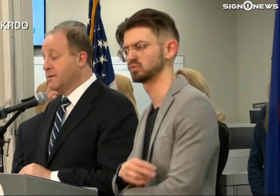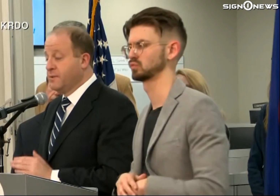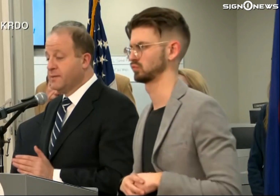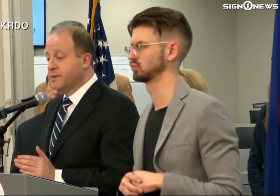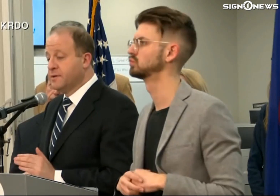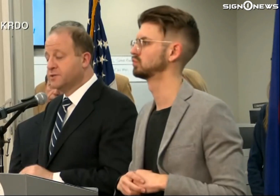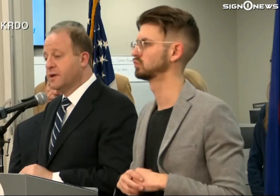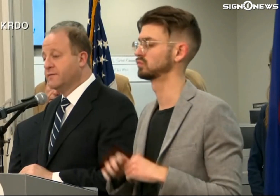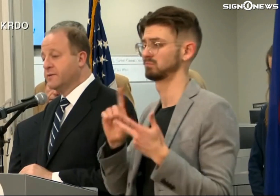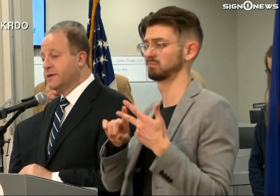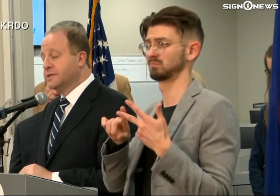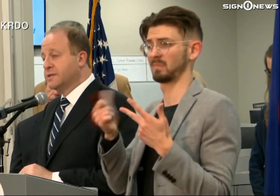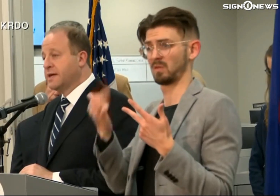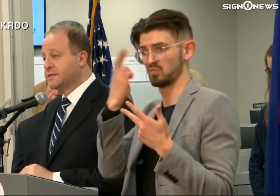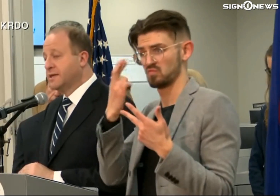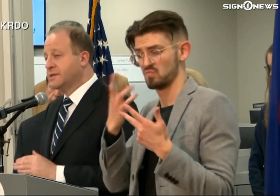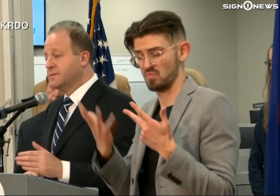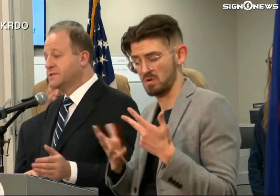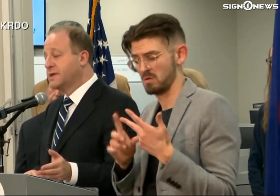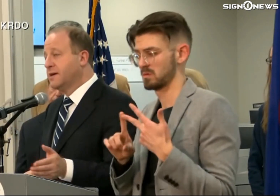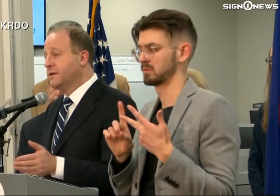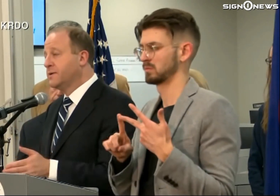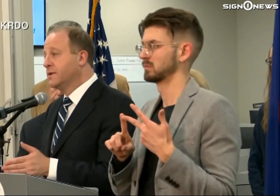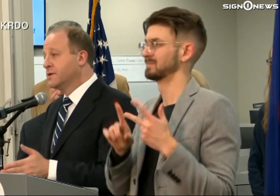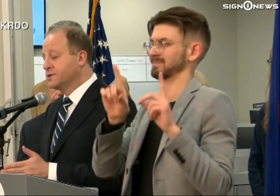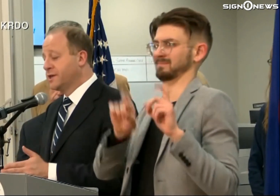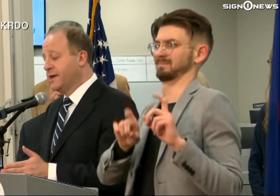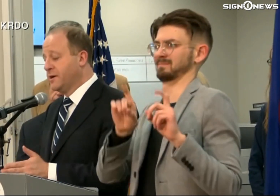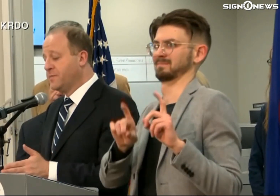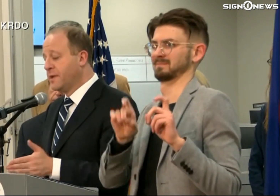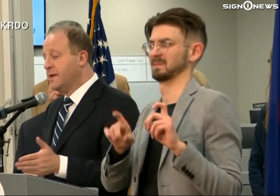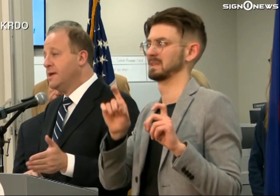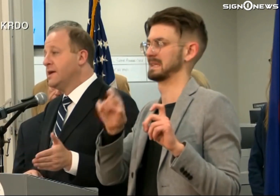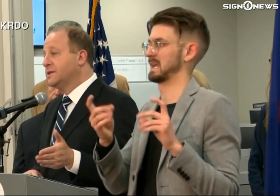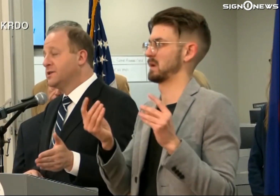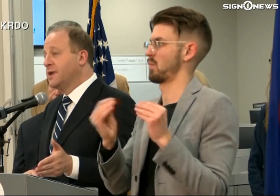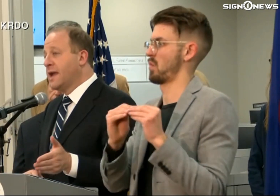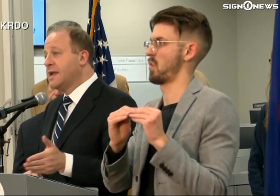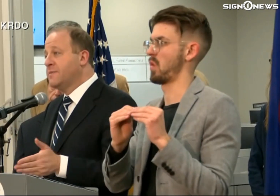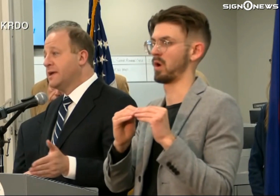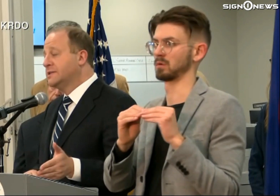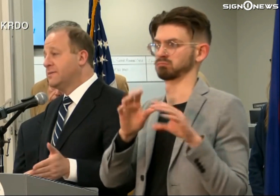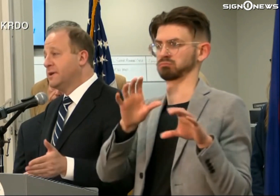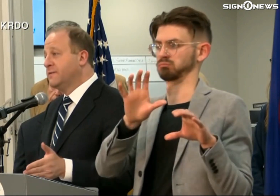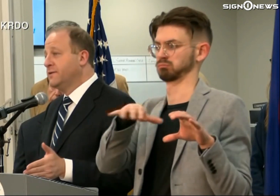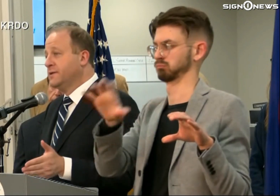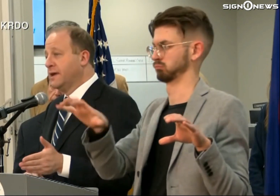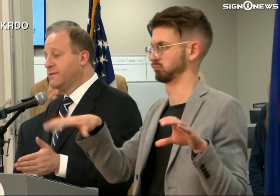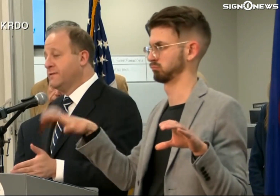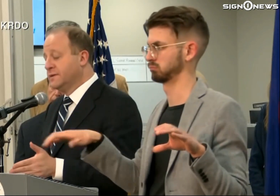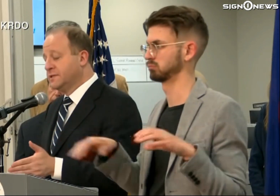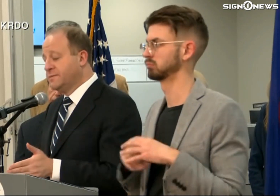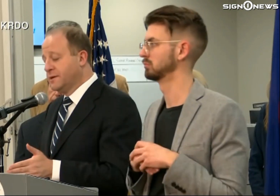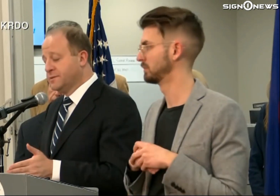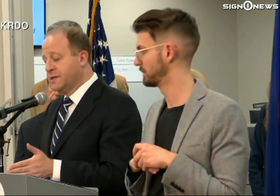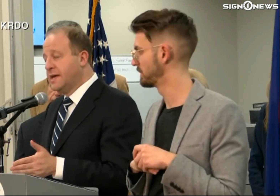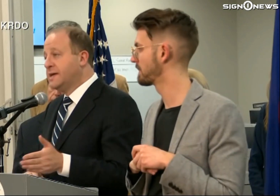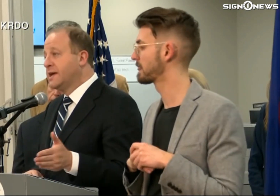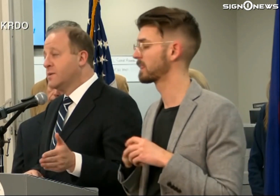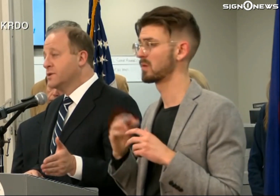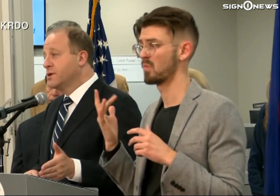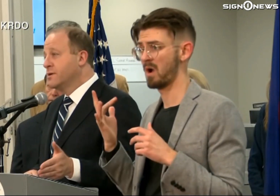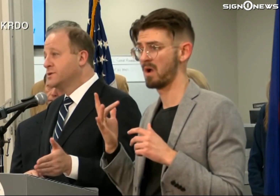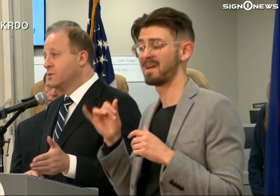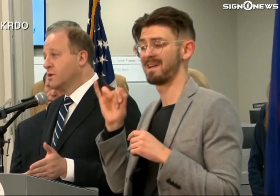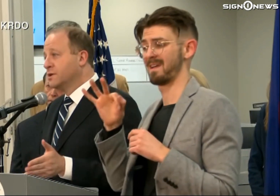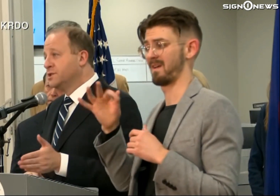reason that probably the most relevant reason that testing needs to be scaled up on a larger scale, is so that anybody exhibiting flu-like symptoms